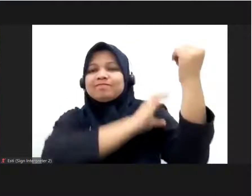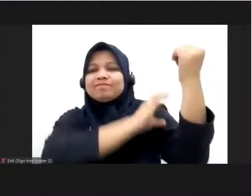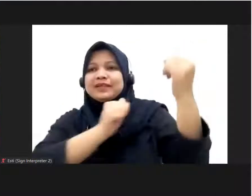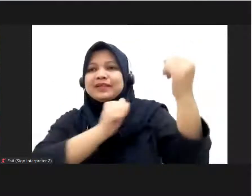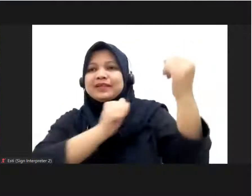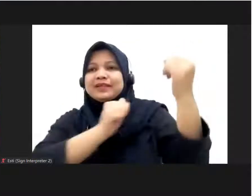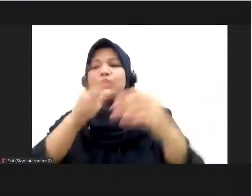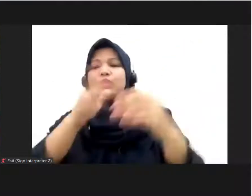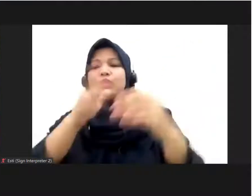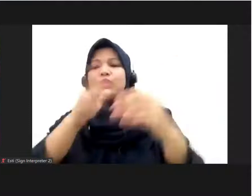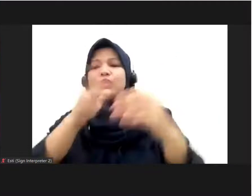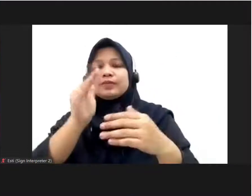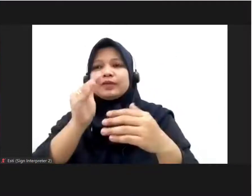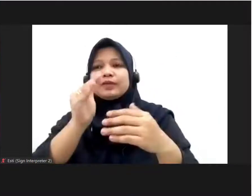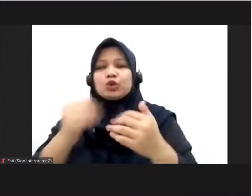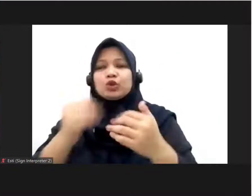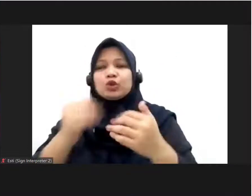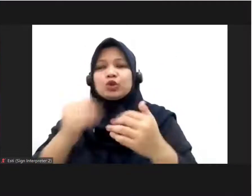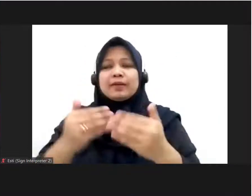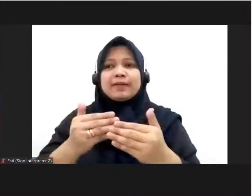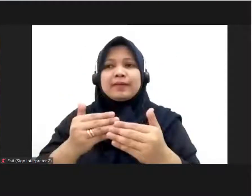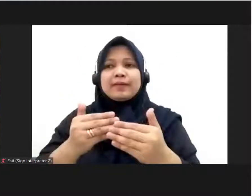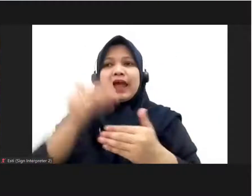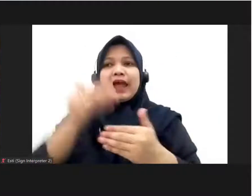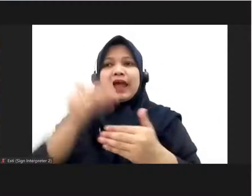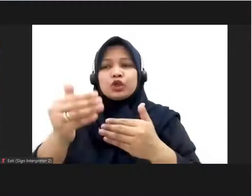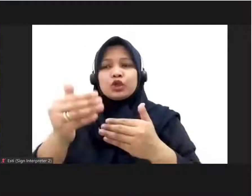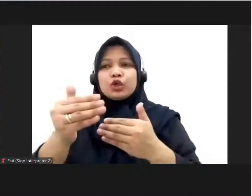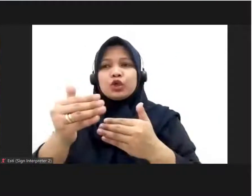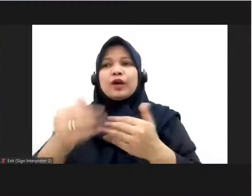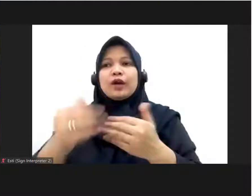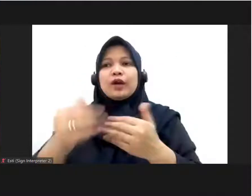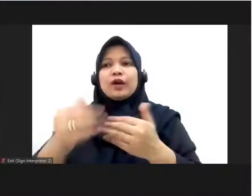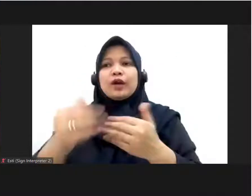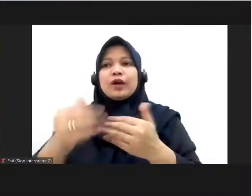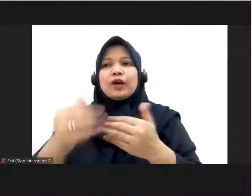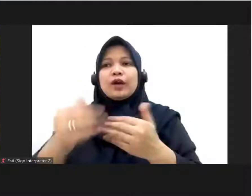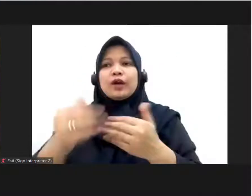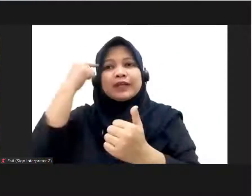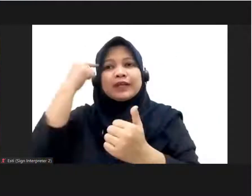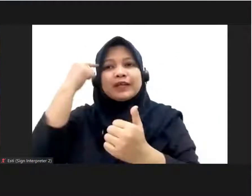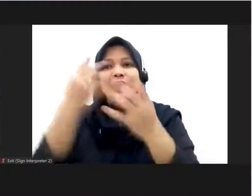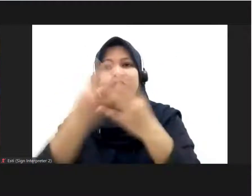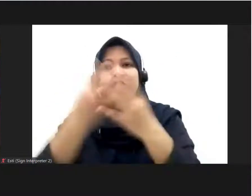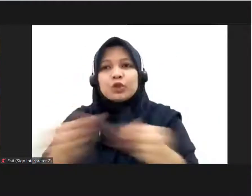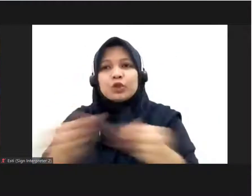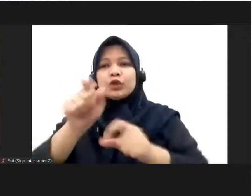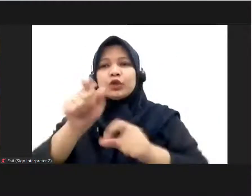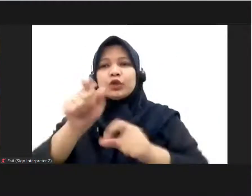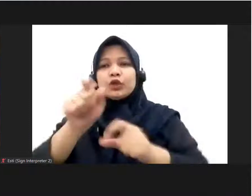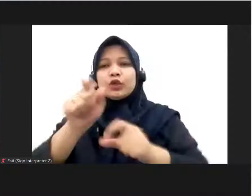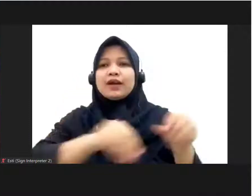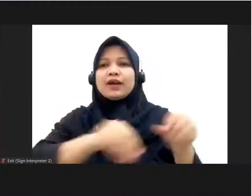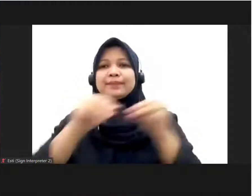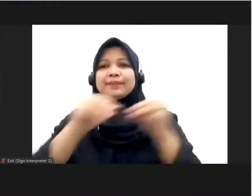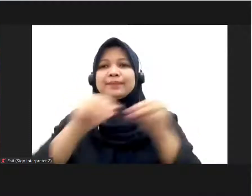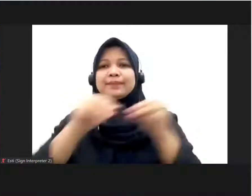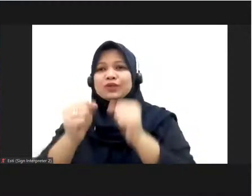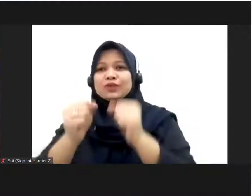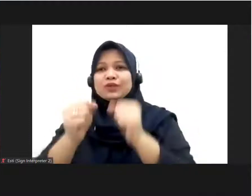support uh, as long as solutions are not found for the Rohingya, for them to be able to return to Myanmar. Thank